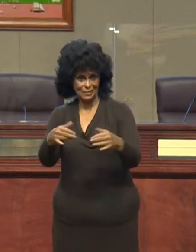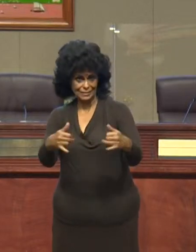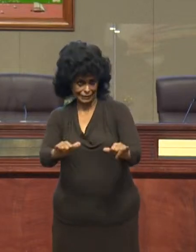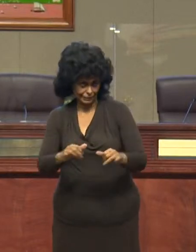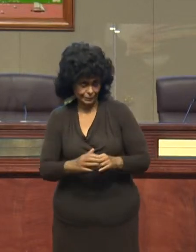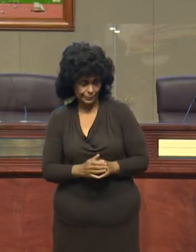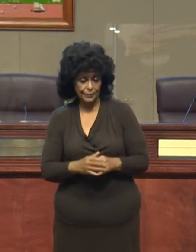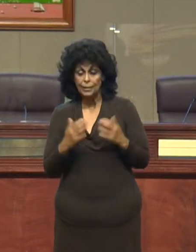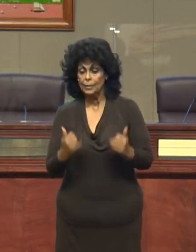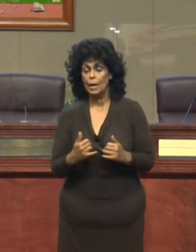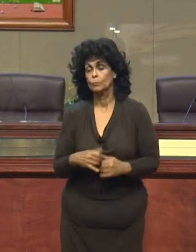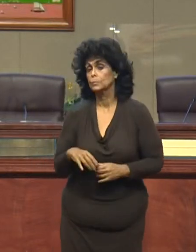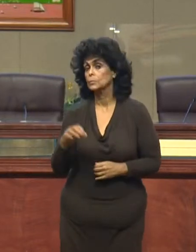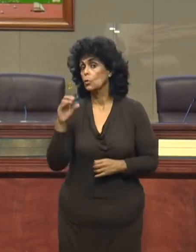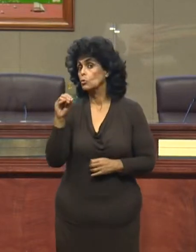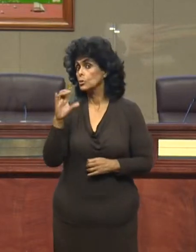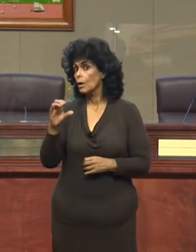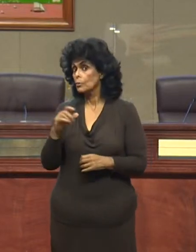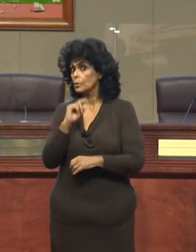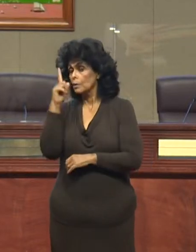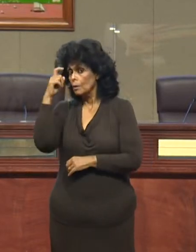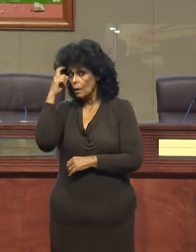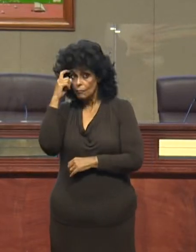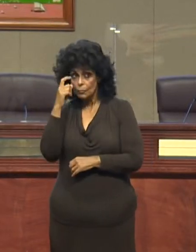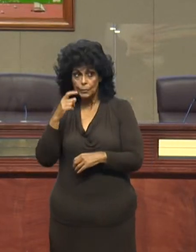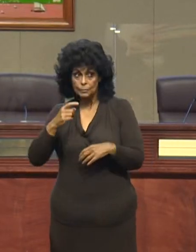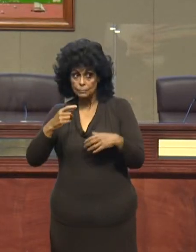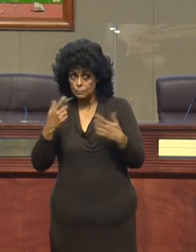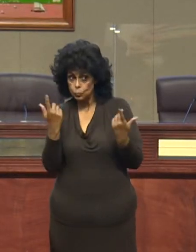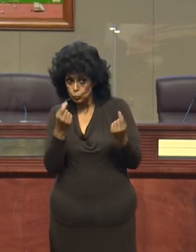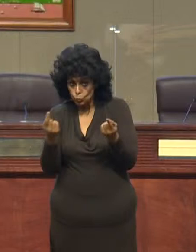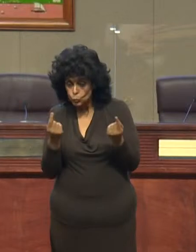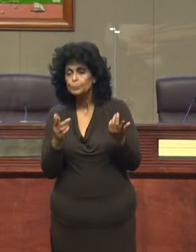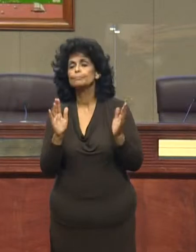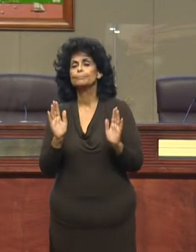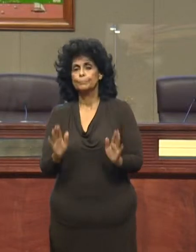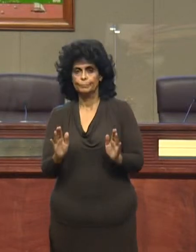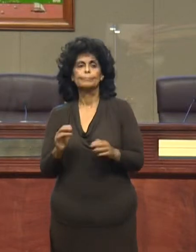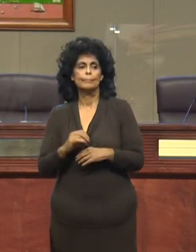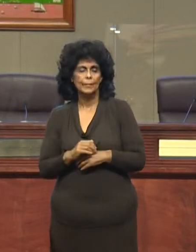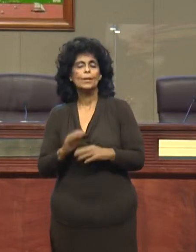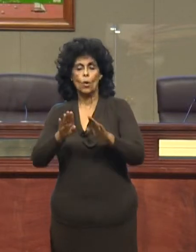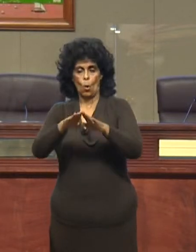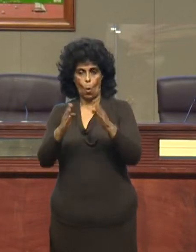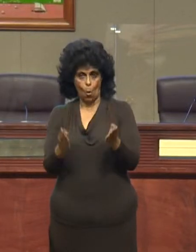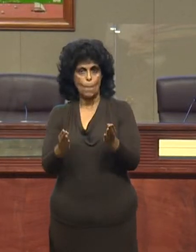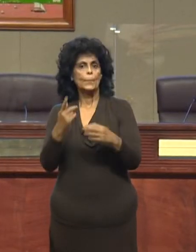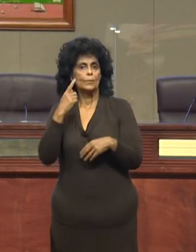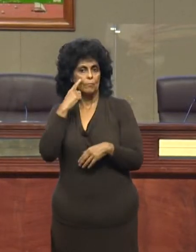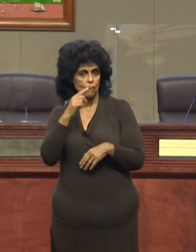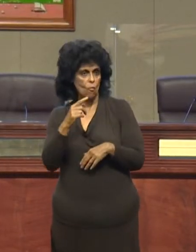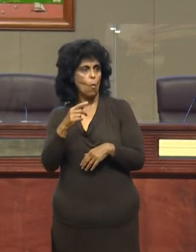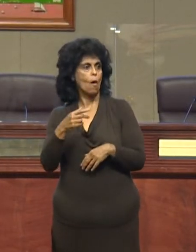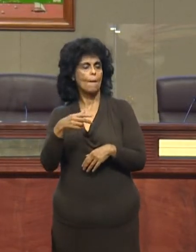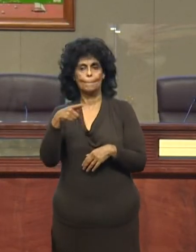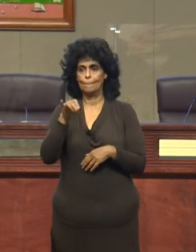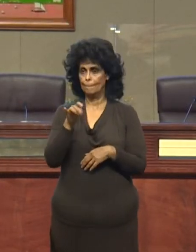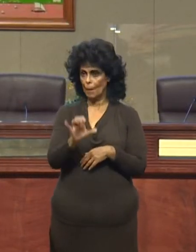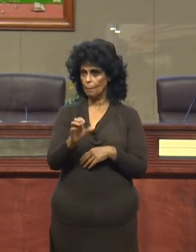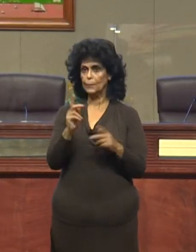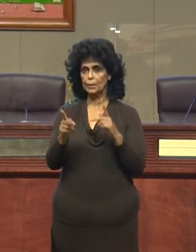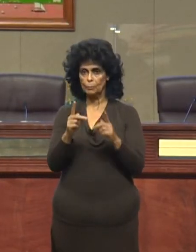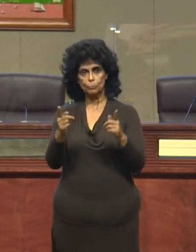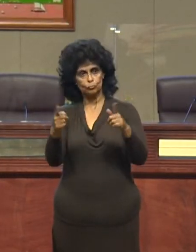government? Orange County facilities are open to the public, will generally follow CDC guidelines regarding the wearing of